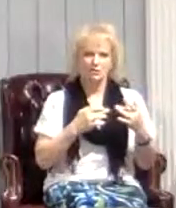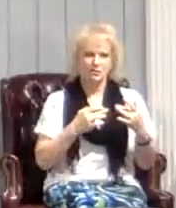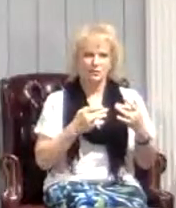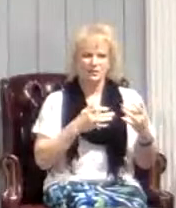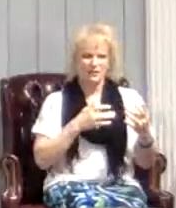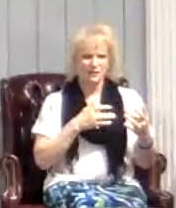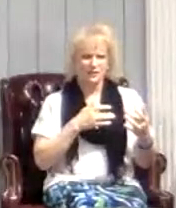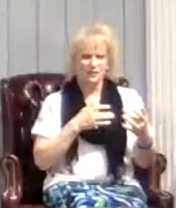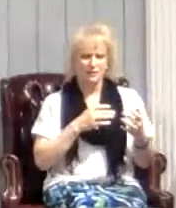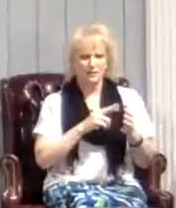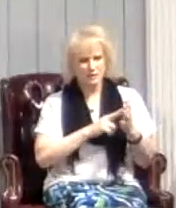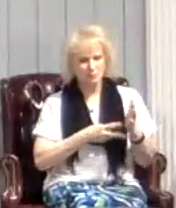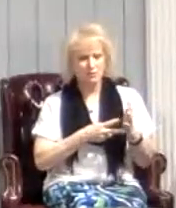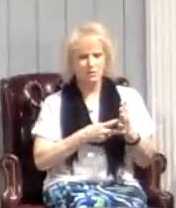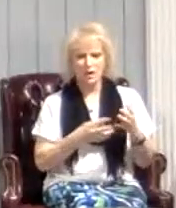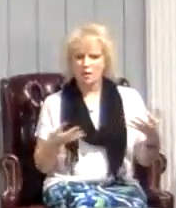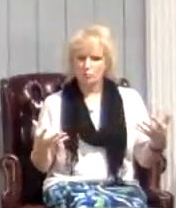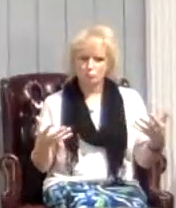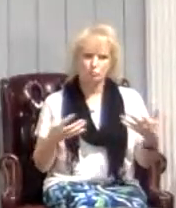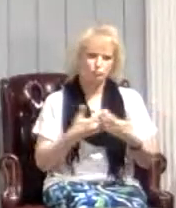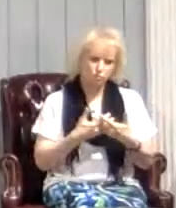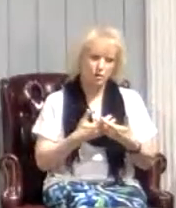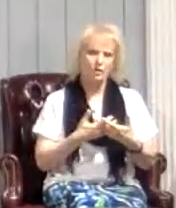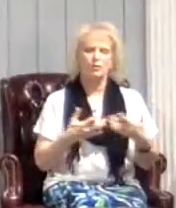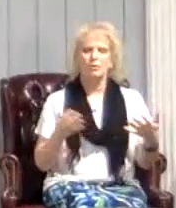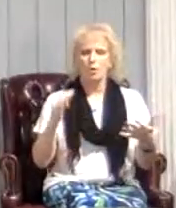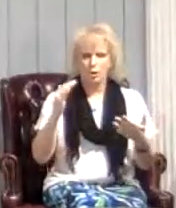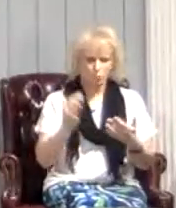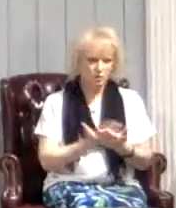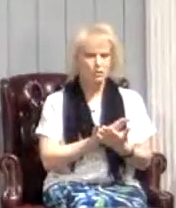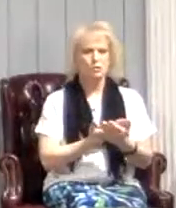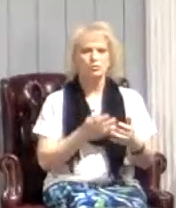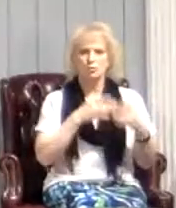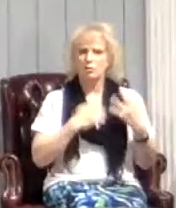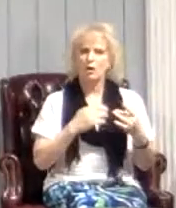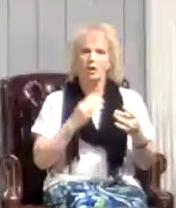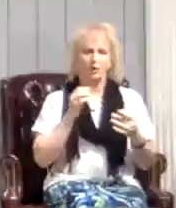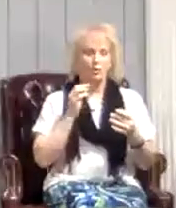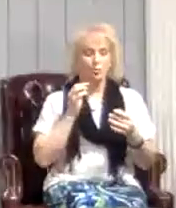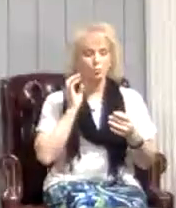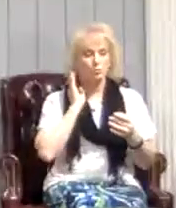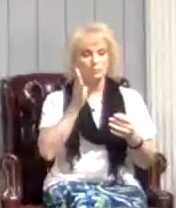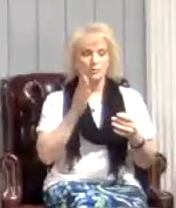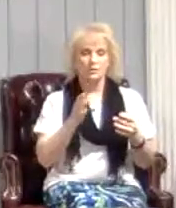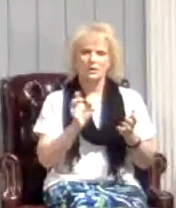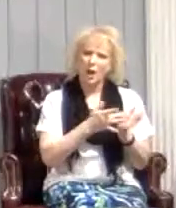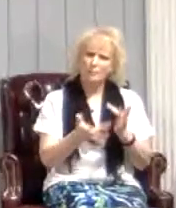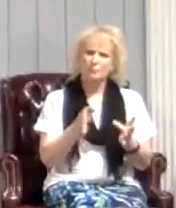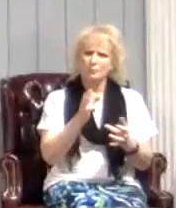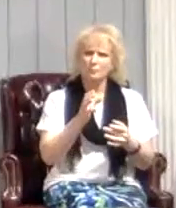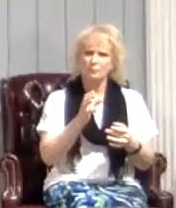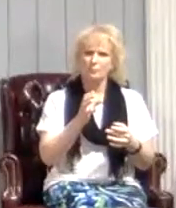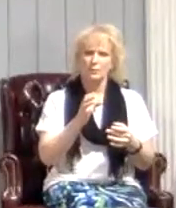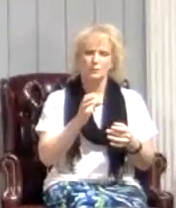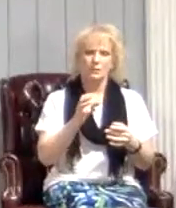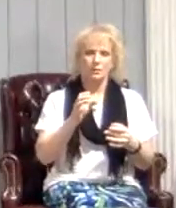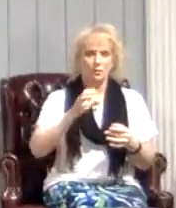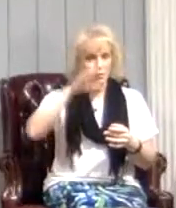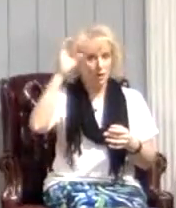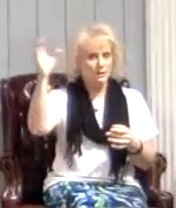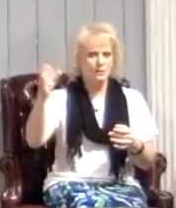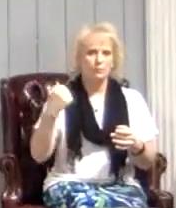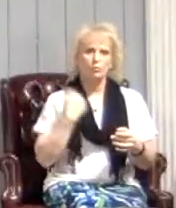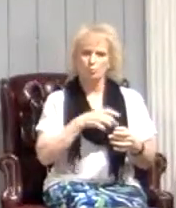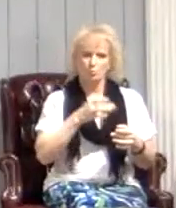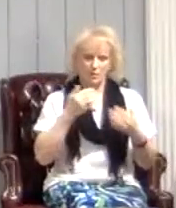or restored heart would be a biblical concept, that we have a heart that needs repair, and